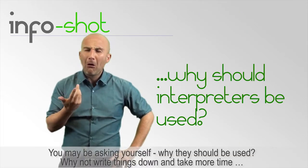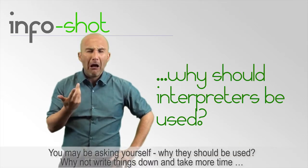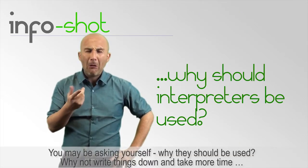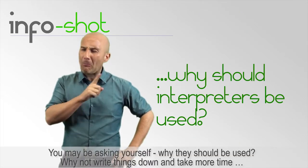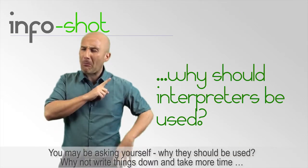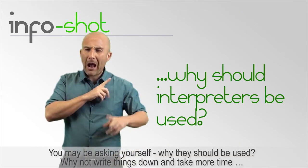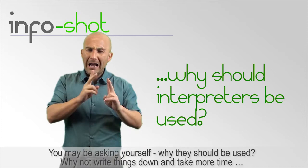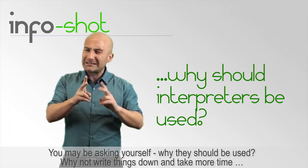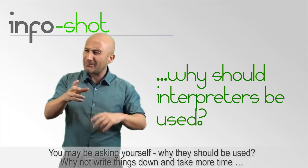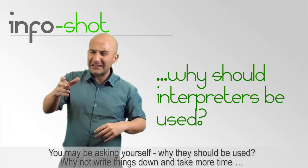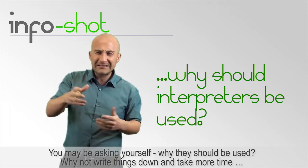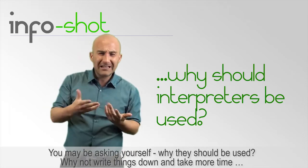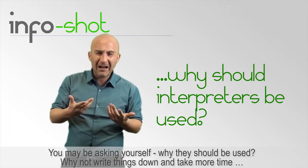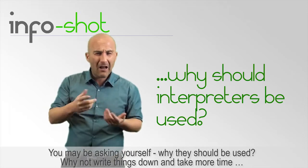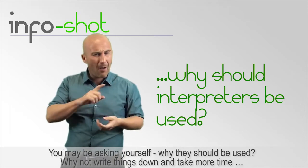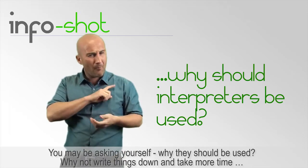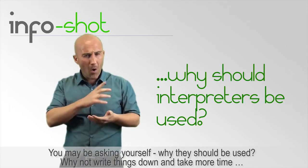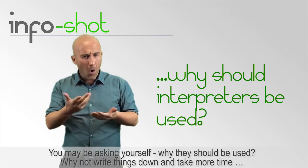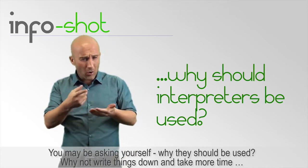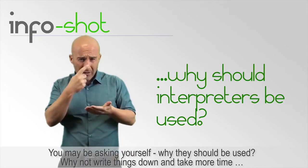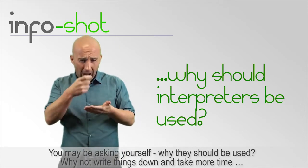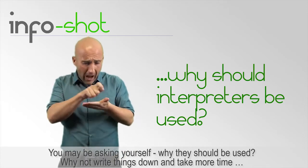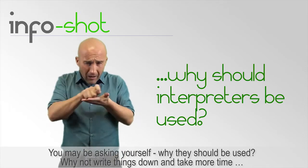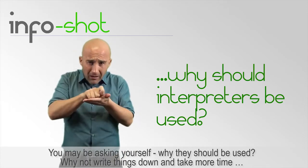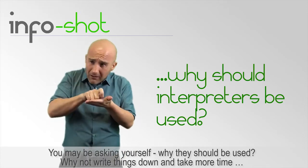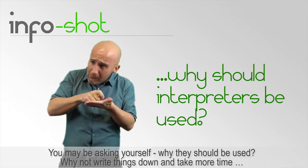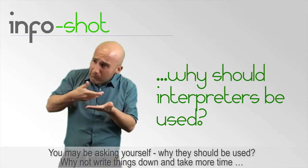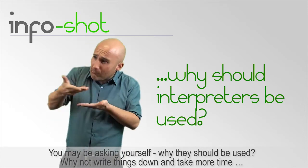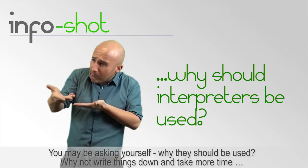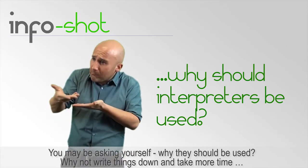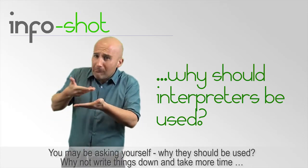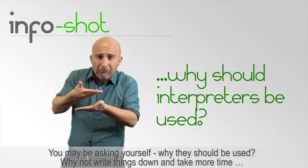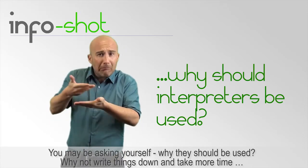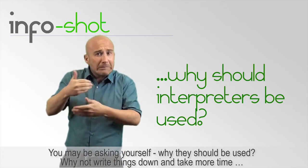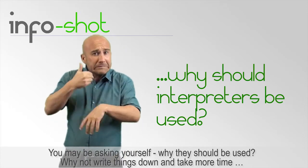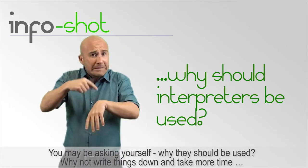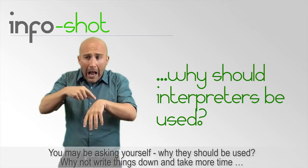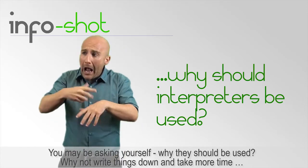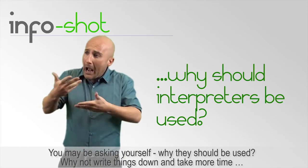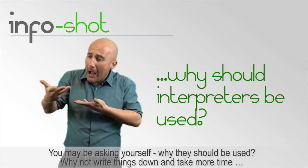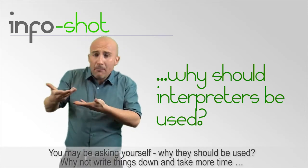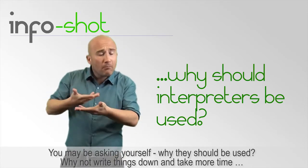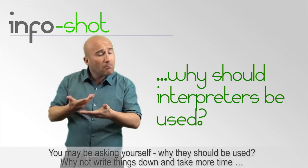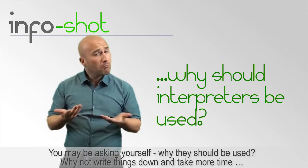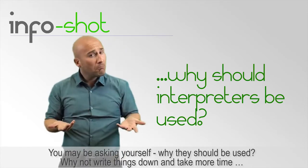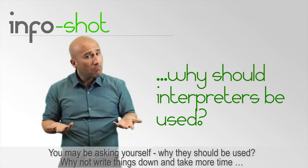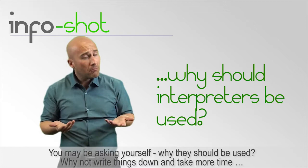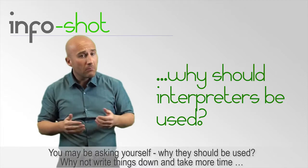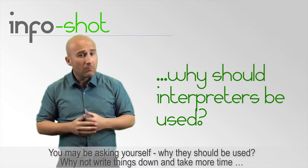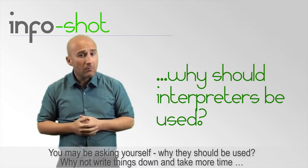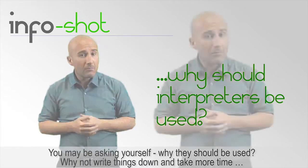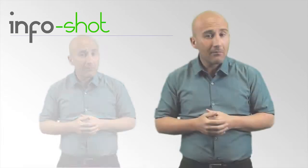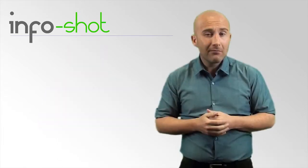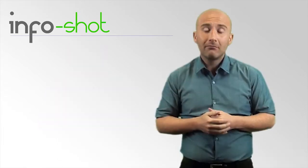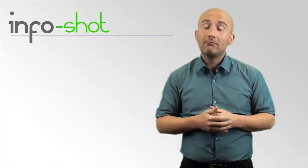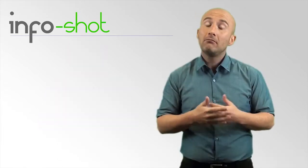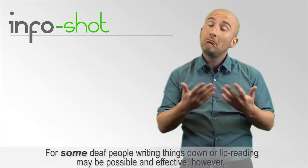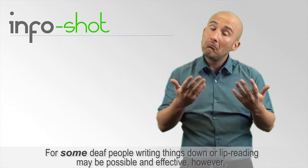You may be asking yourself why they should be used. Why not write things down and take more time? For some